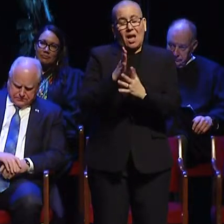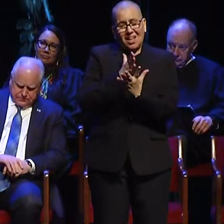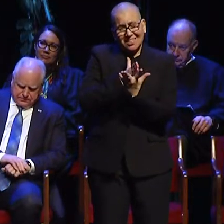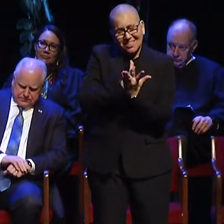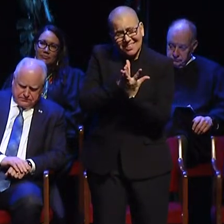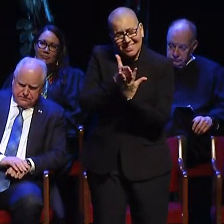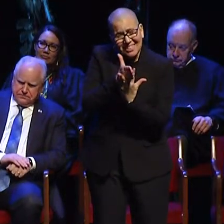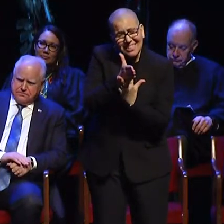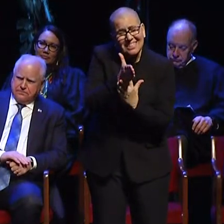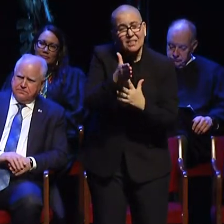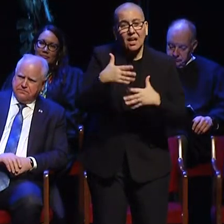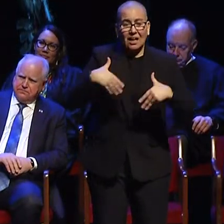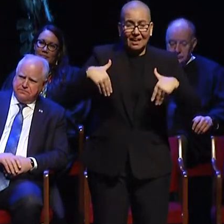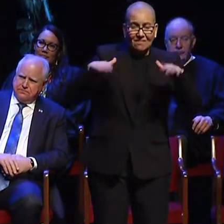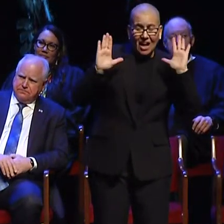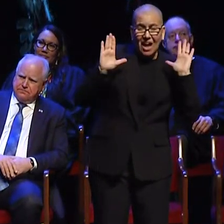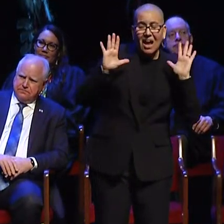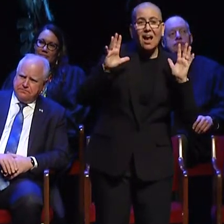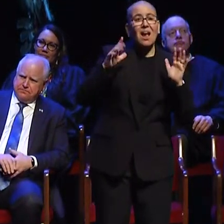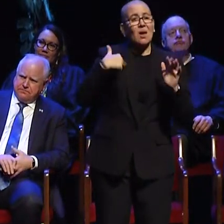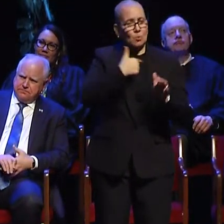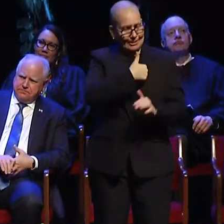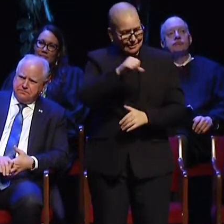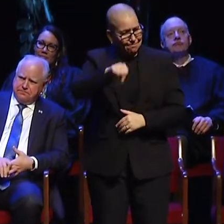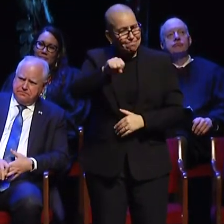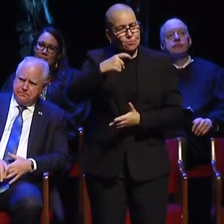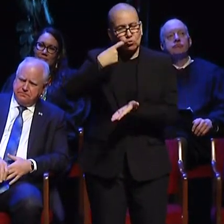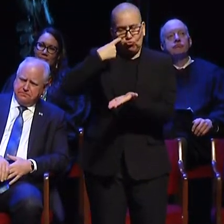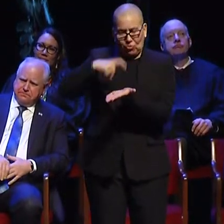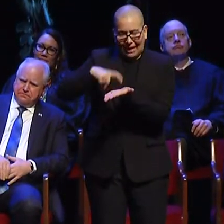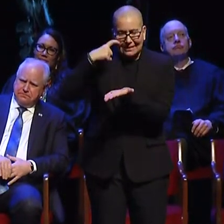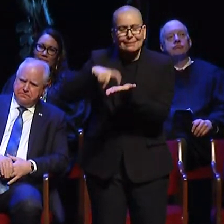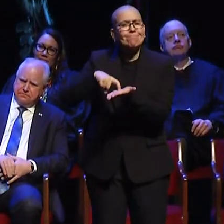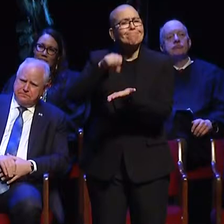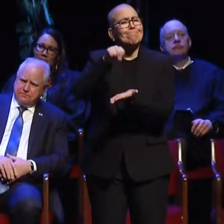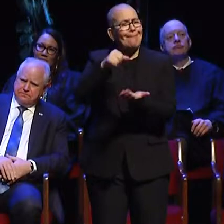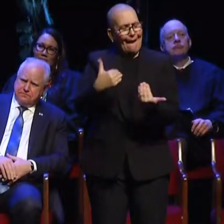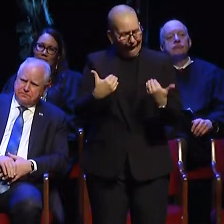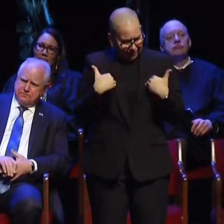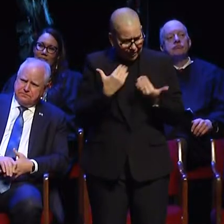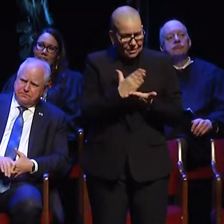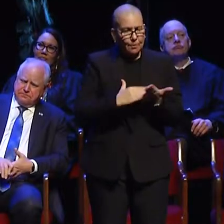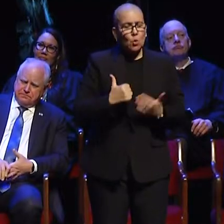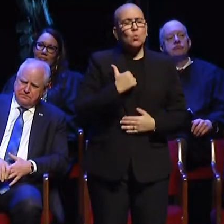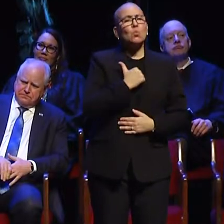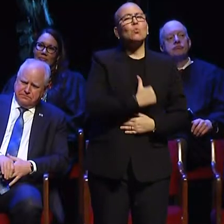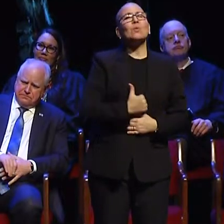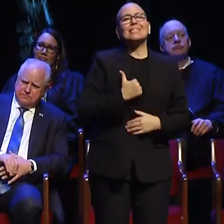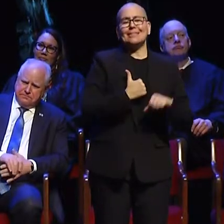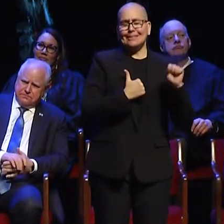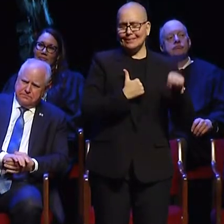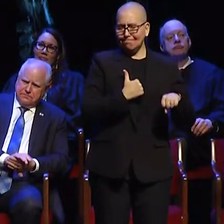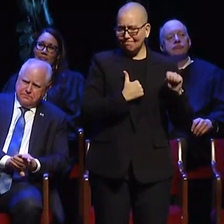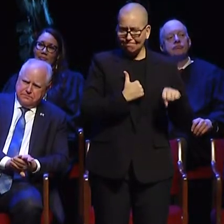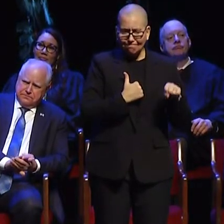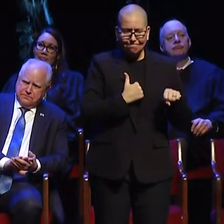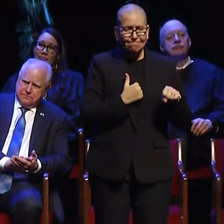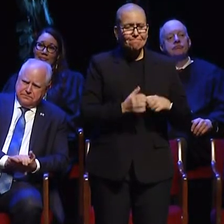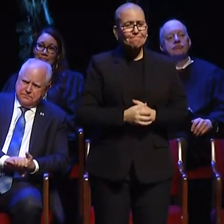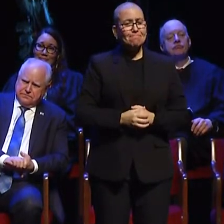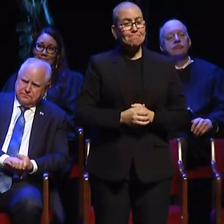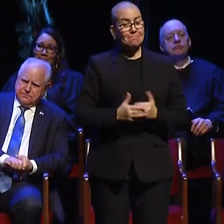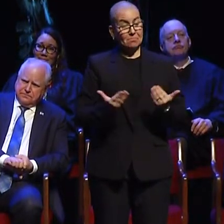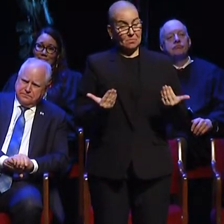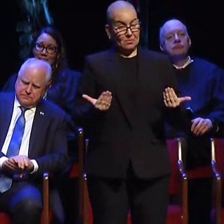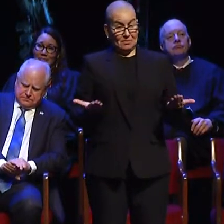and hopefully of reconciliation. To quote, pardon me, but as